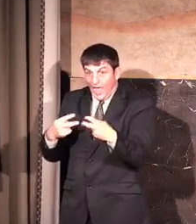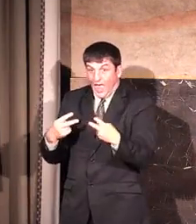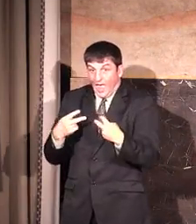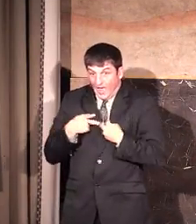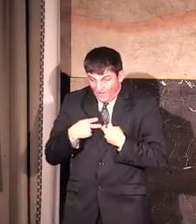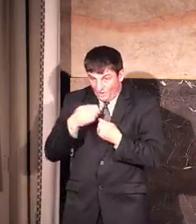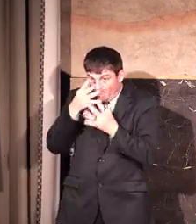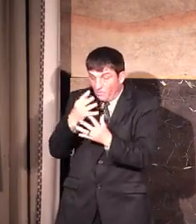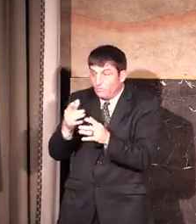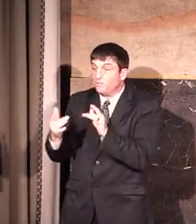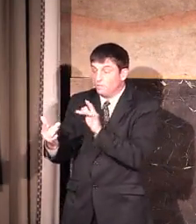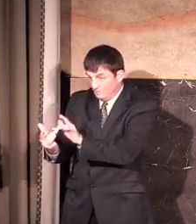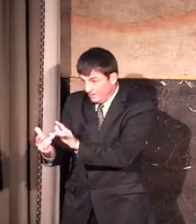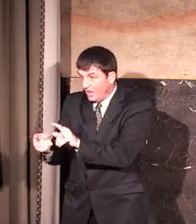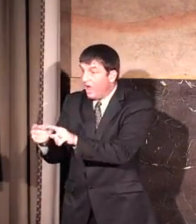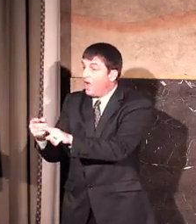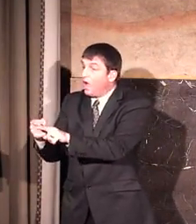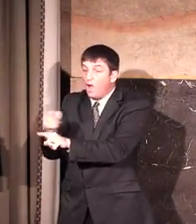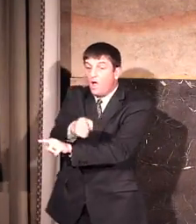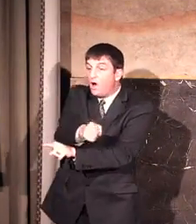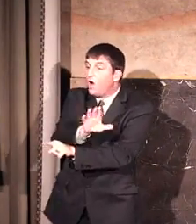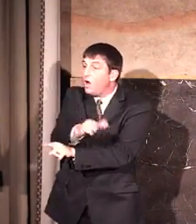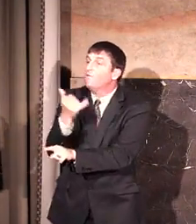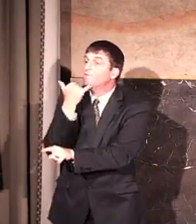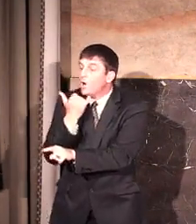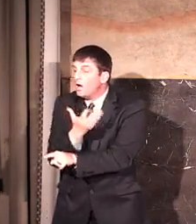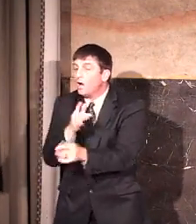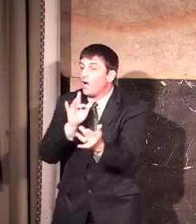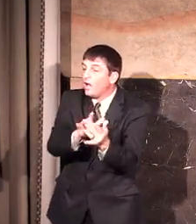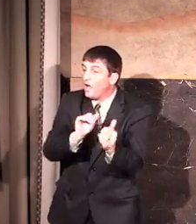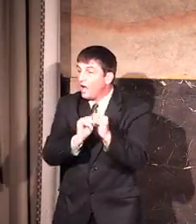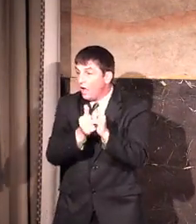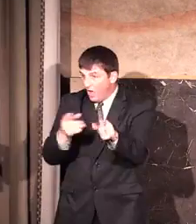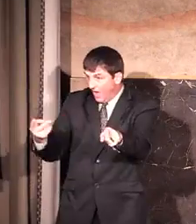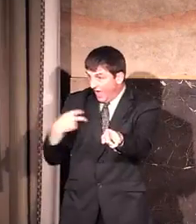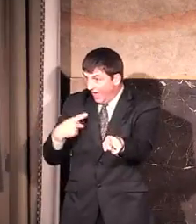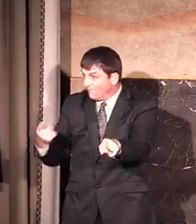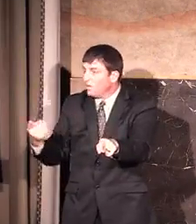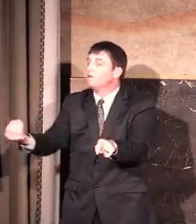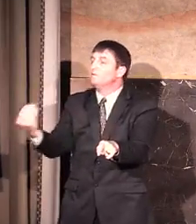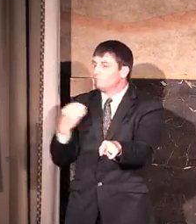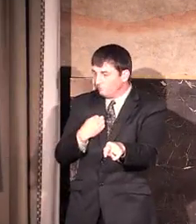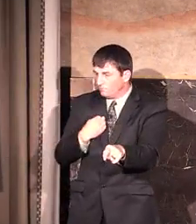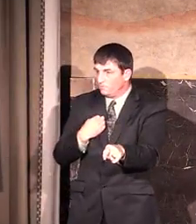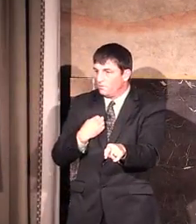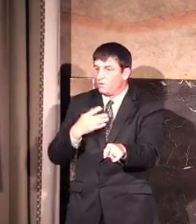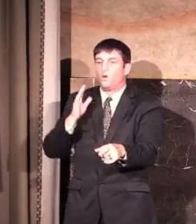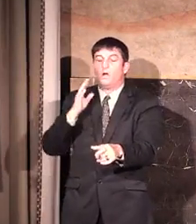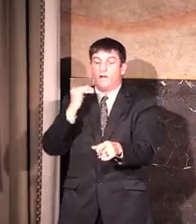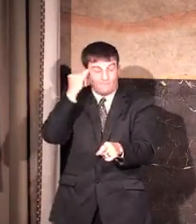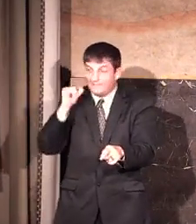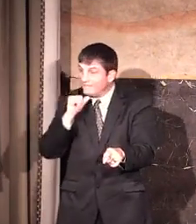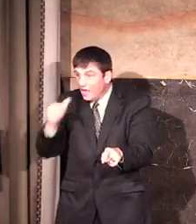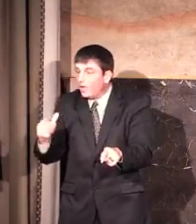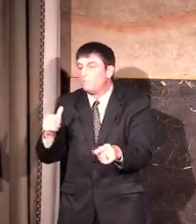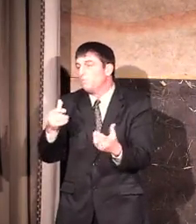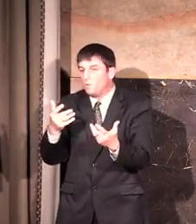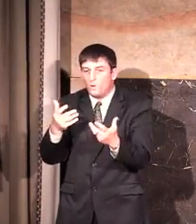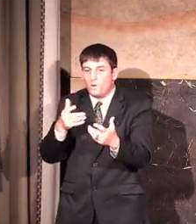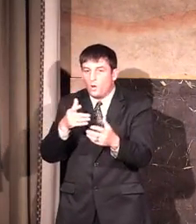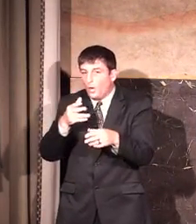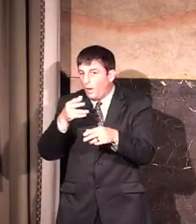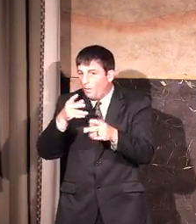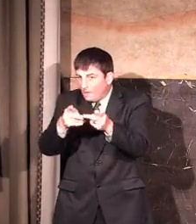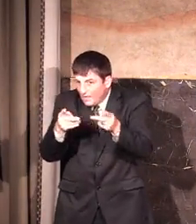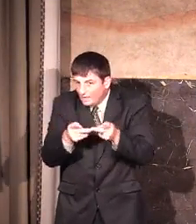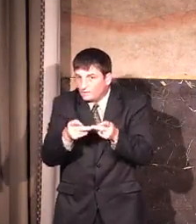reach that person. If not, we'll work with either a name or a location, and work with maybe the business owners or whoever